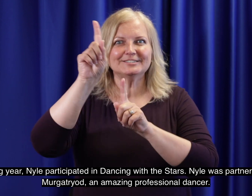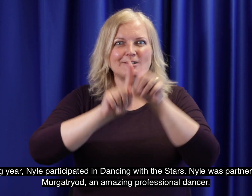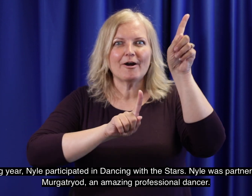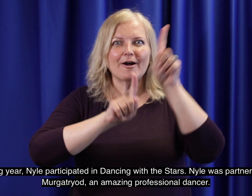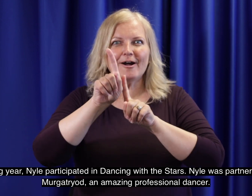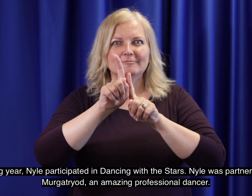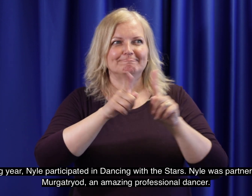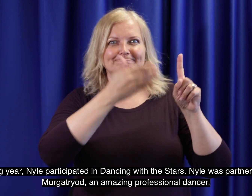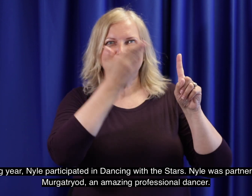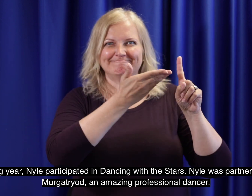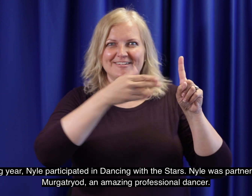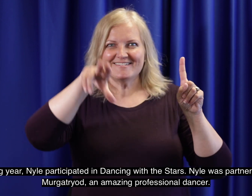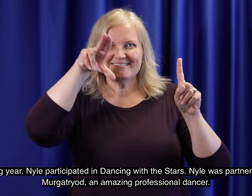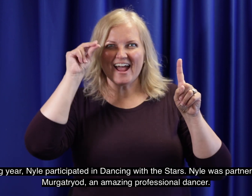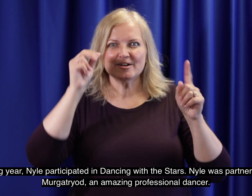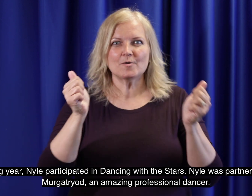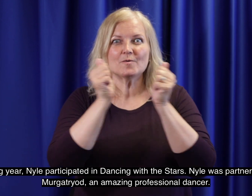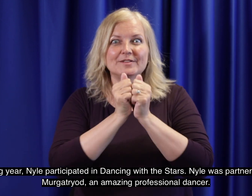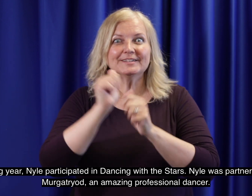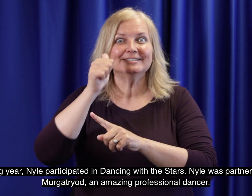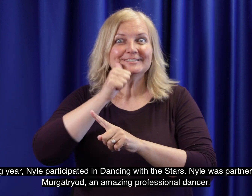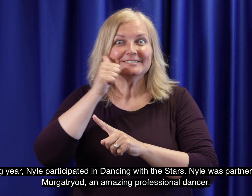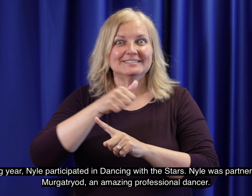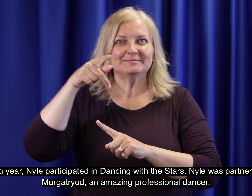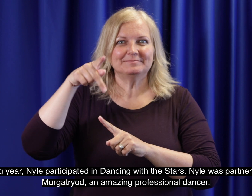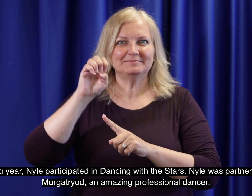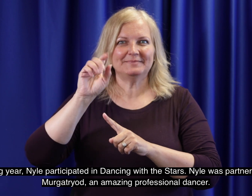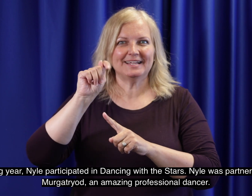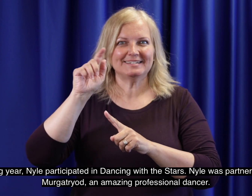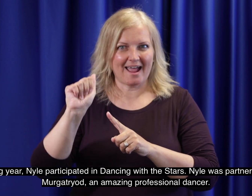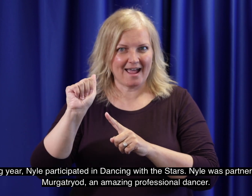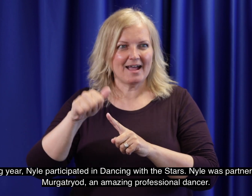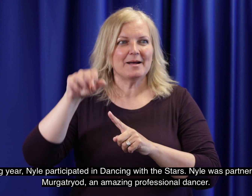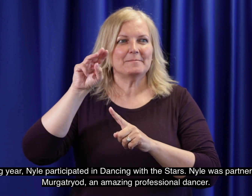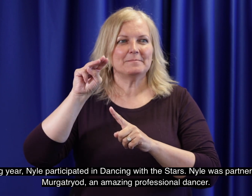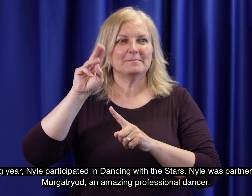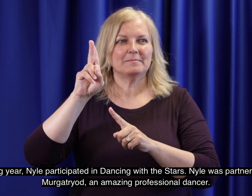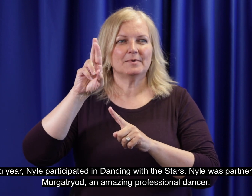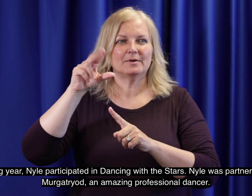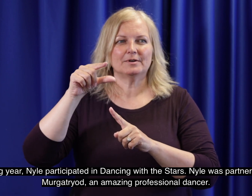The following year, Nyle participated in Dancing with the Stars. Nyle was partnered with Peta